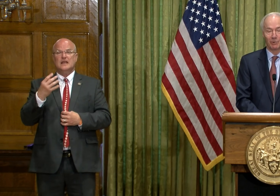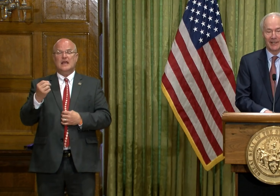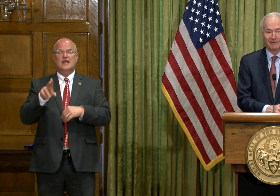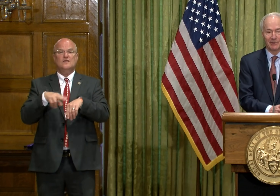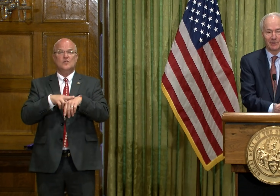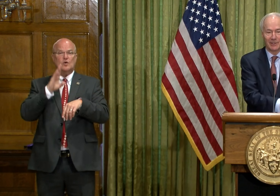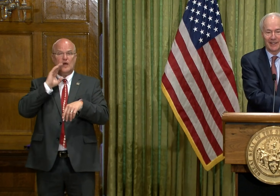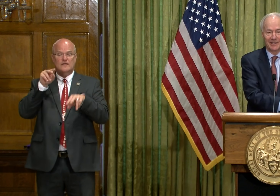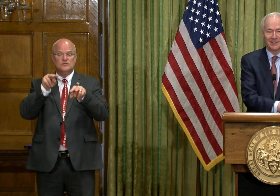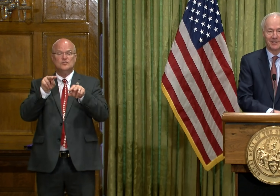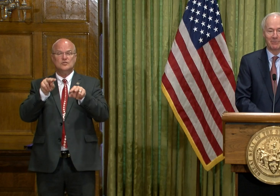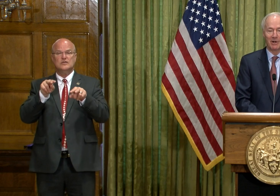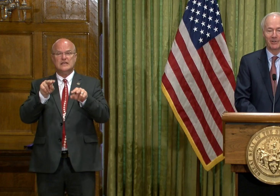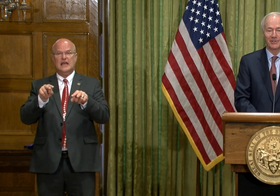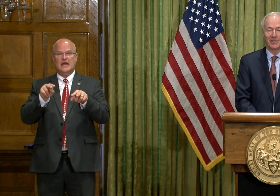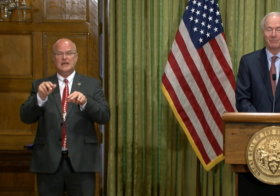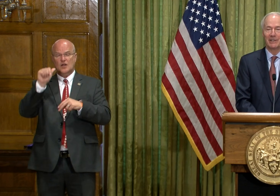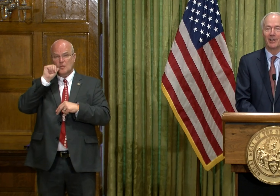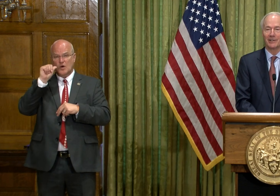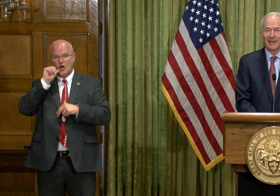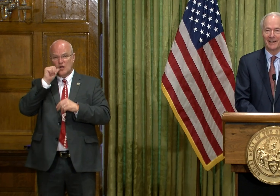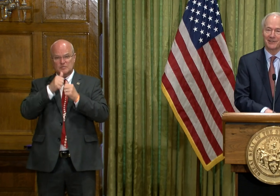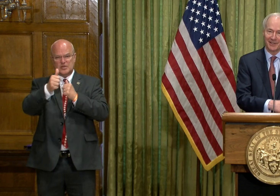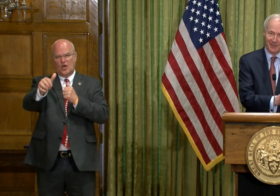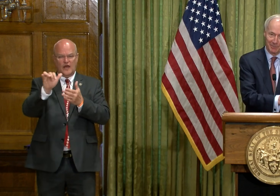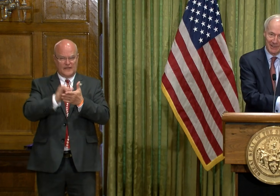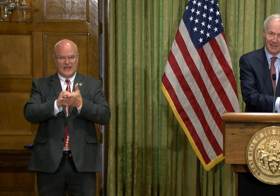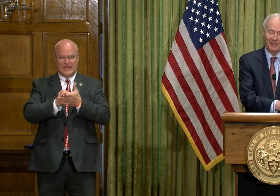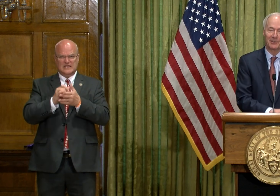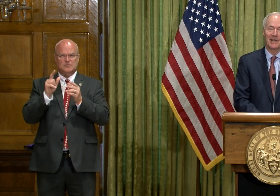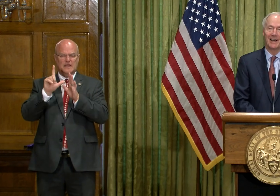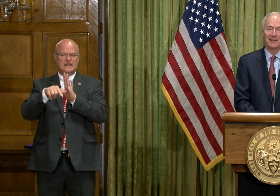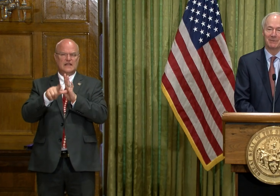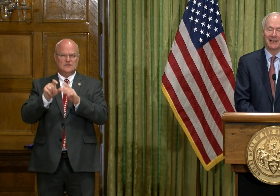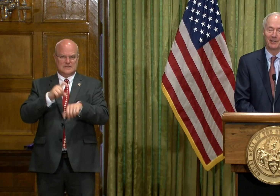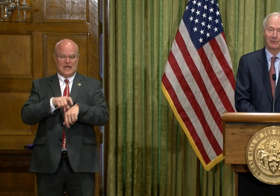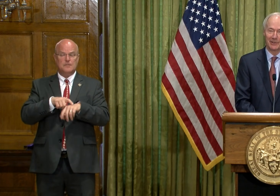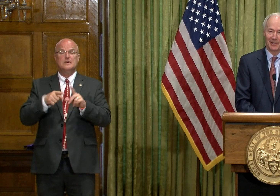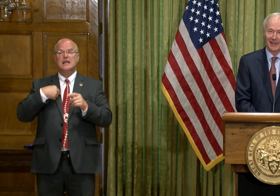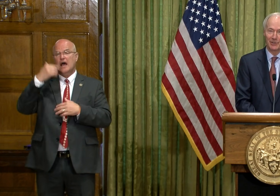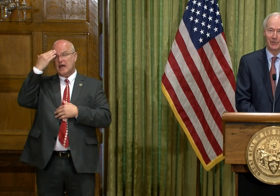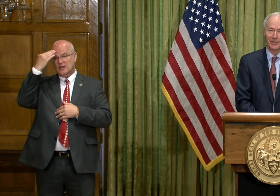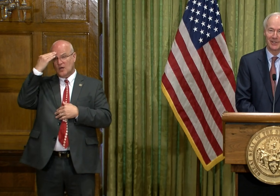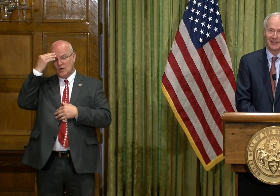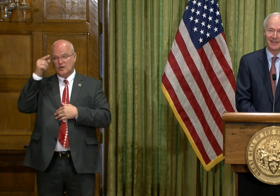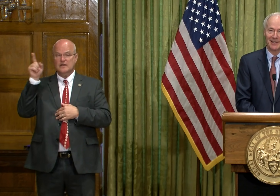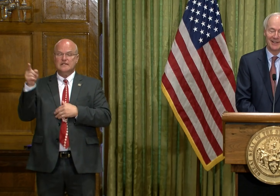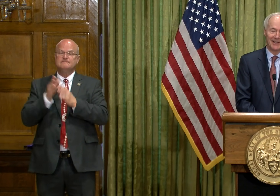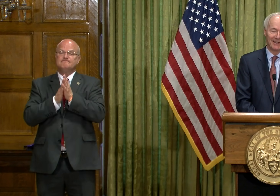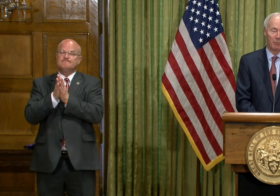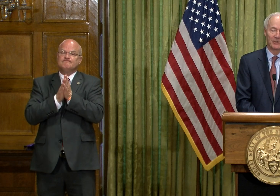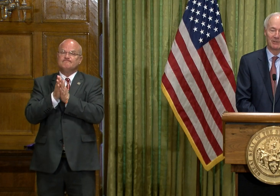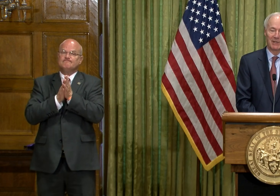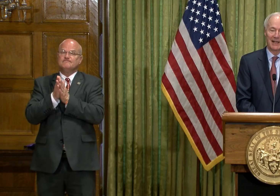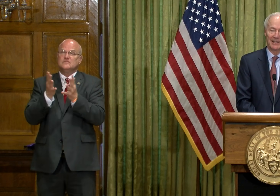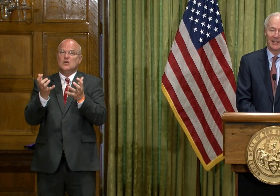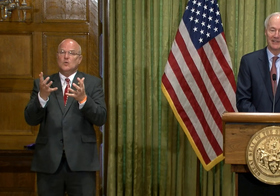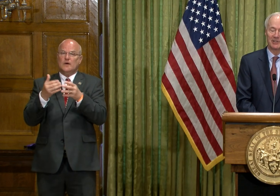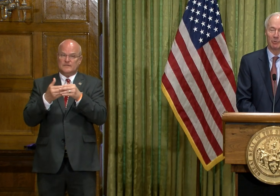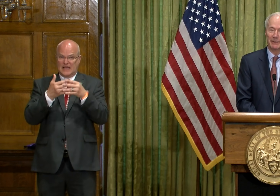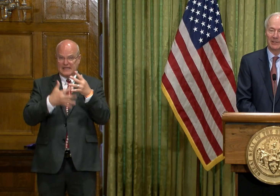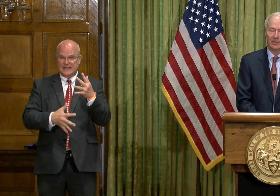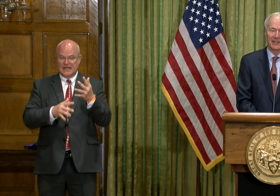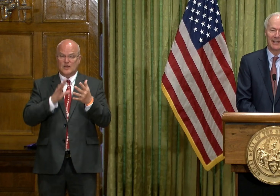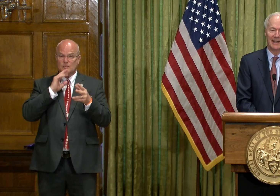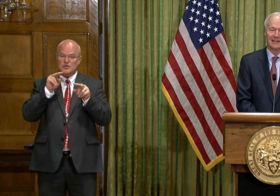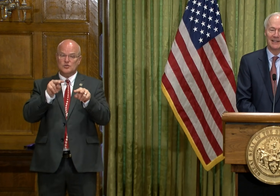of course we'll have to look at bars beyond that at a little bit later time, but I know that they're anxious and want some